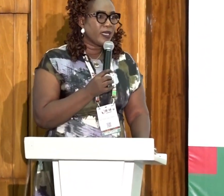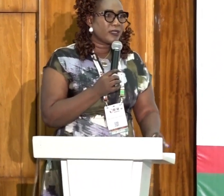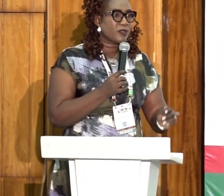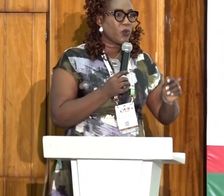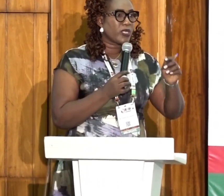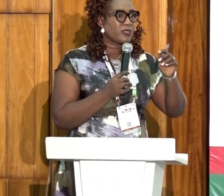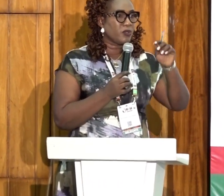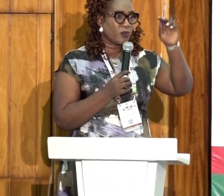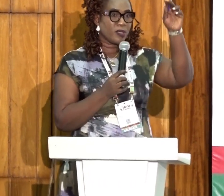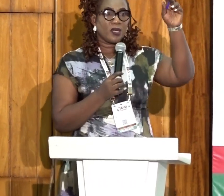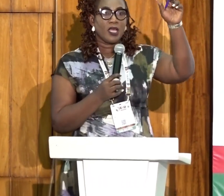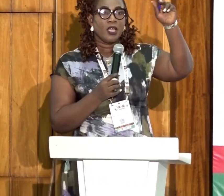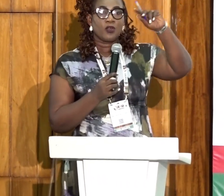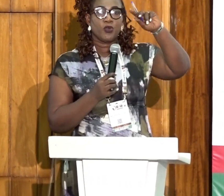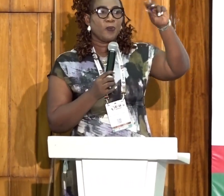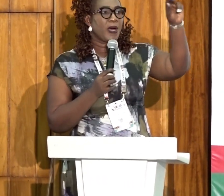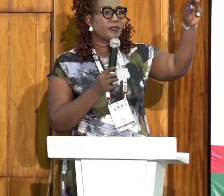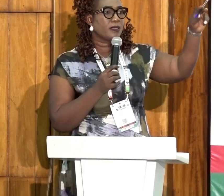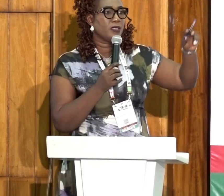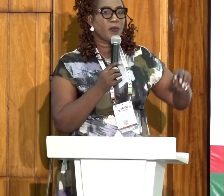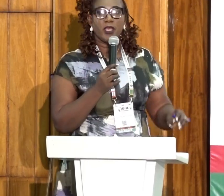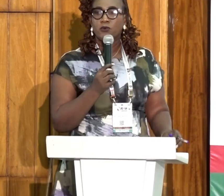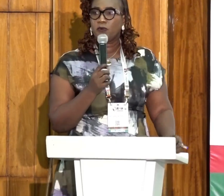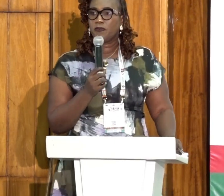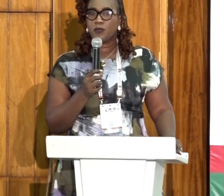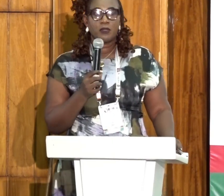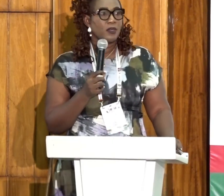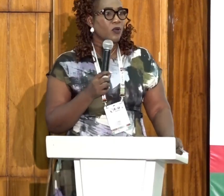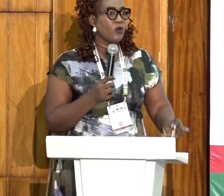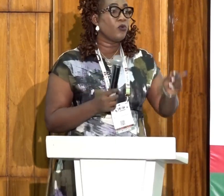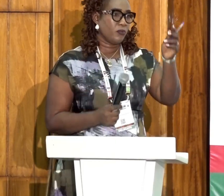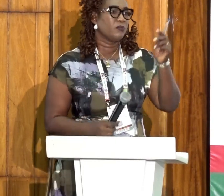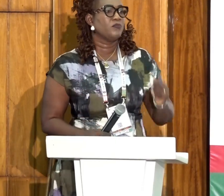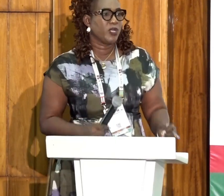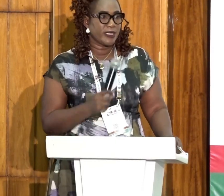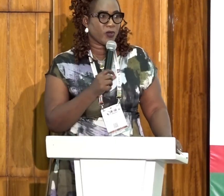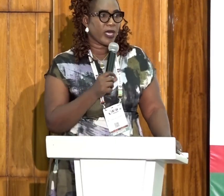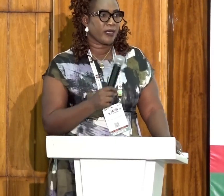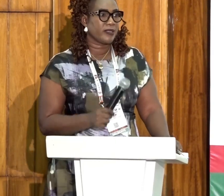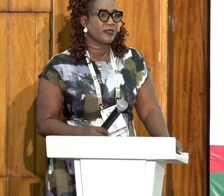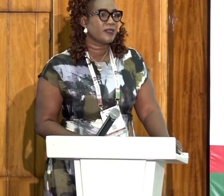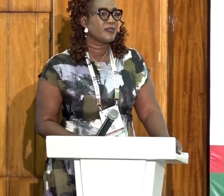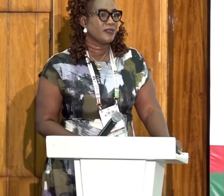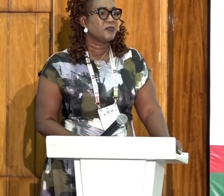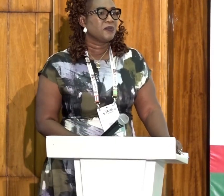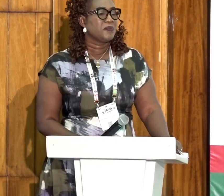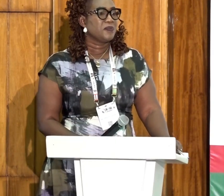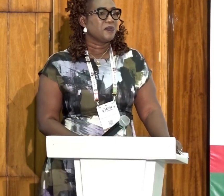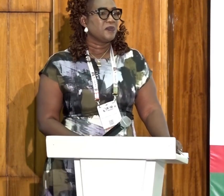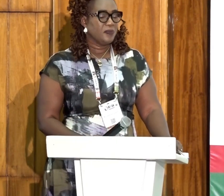the next question. Could you pass the microphone? Oh, please go ahead.